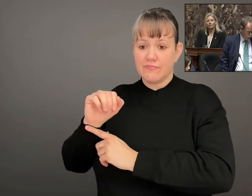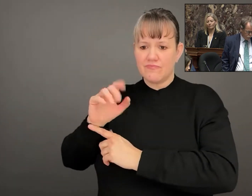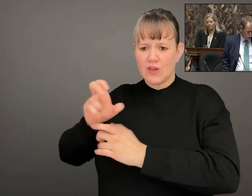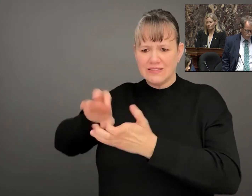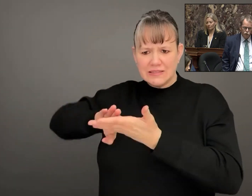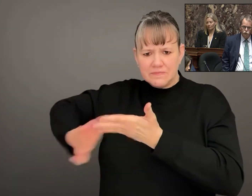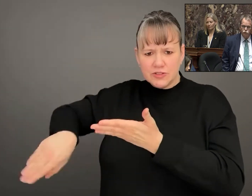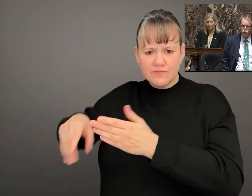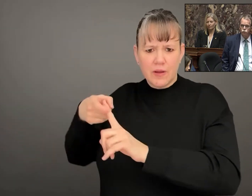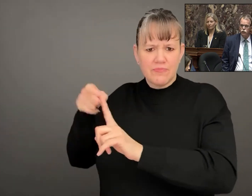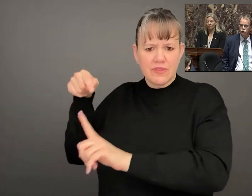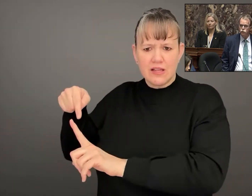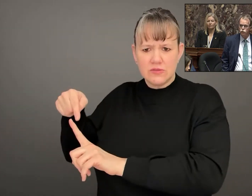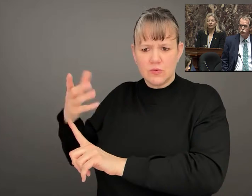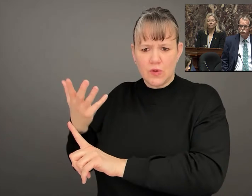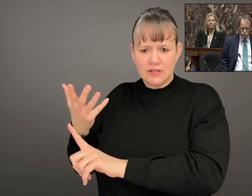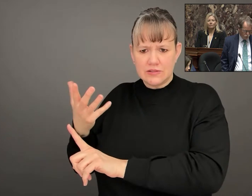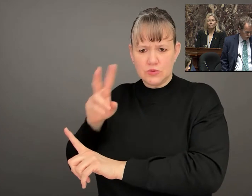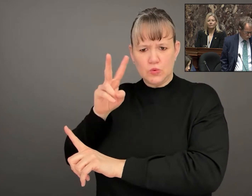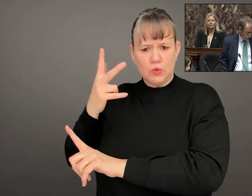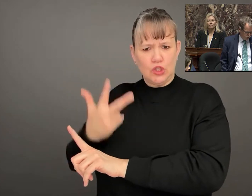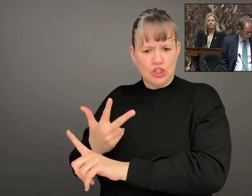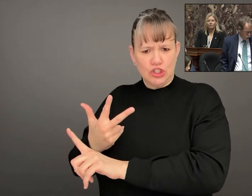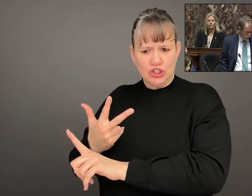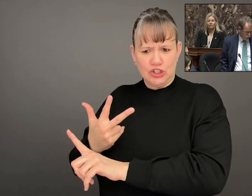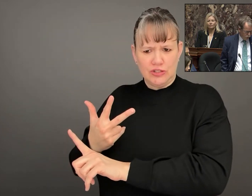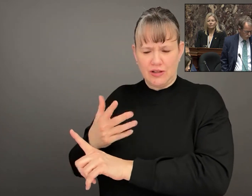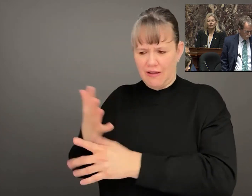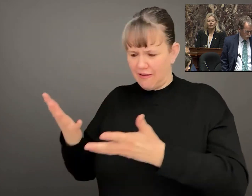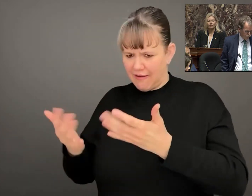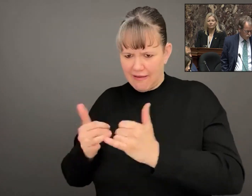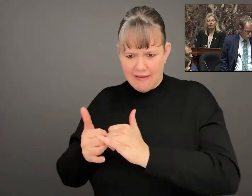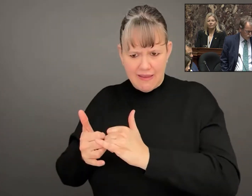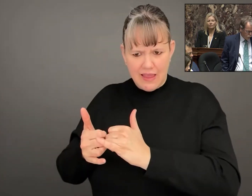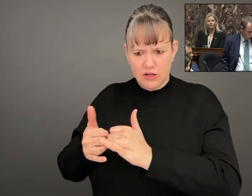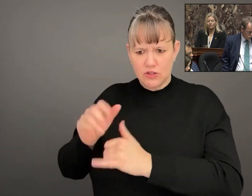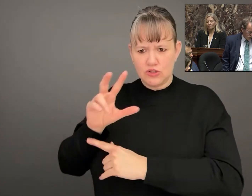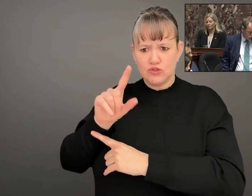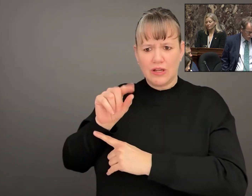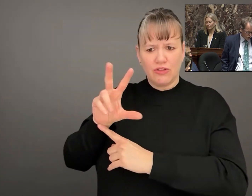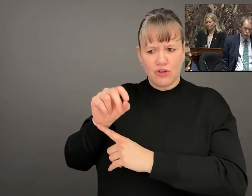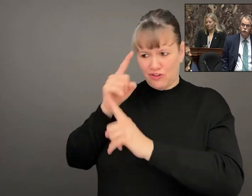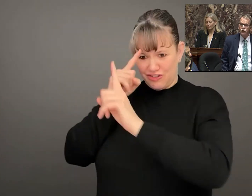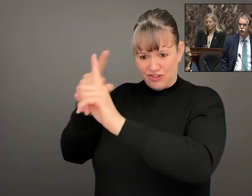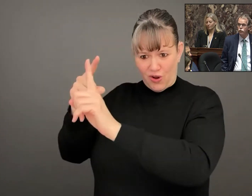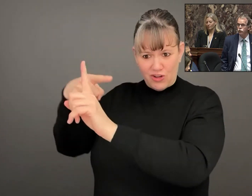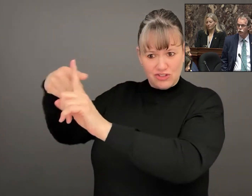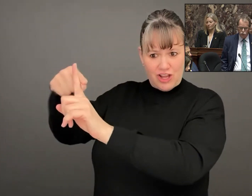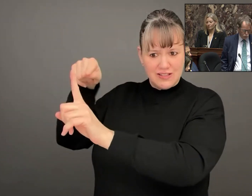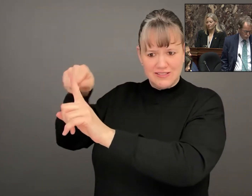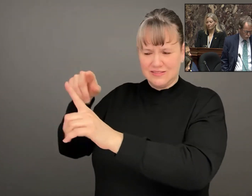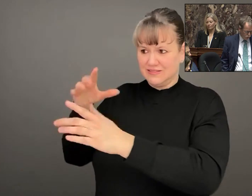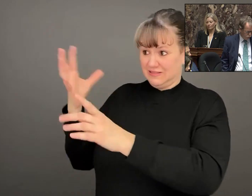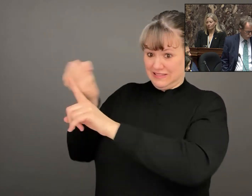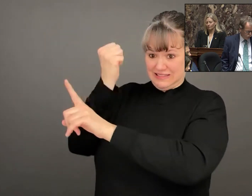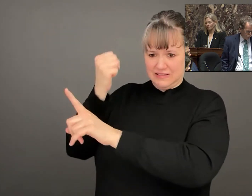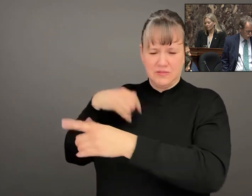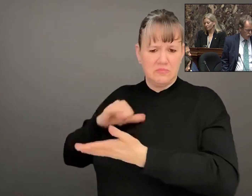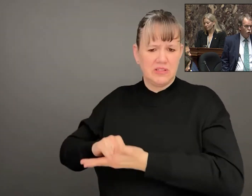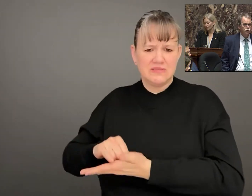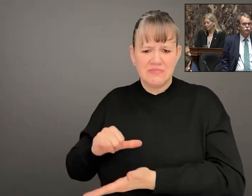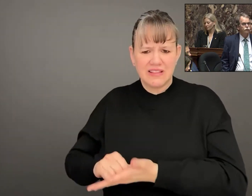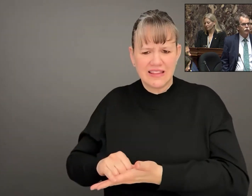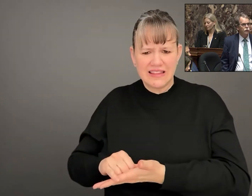way BC is going to meet the 2030 target. The province's most recent climate accountability report